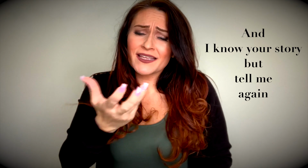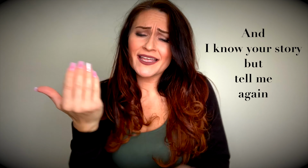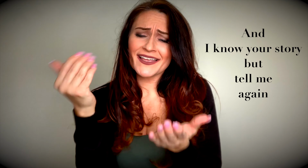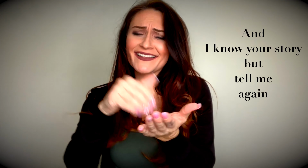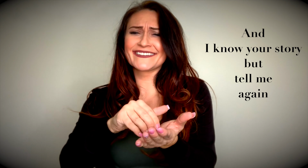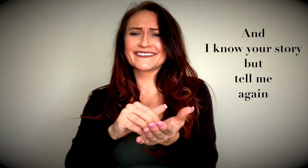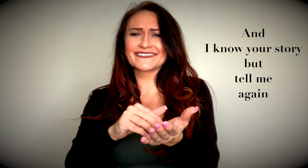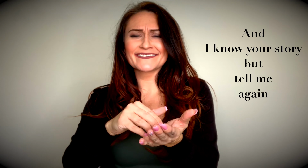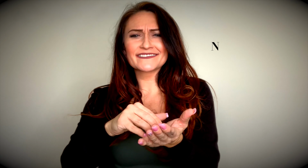me again.